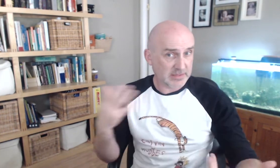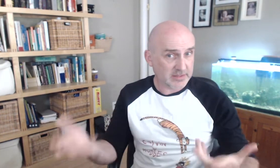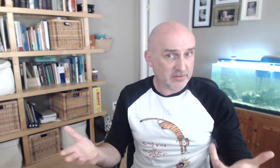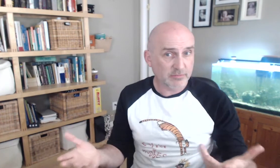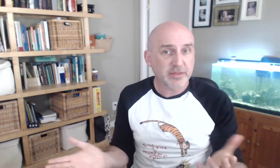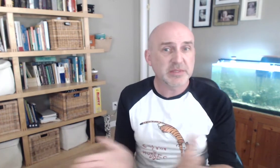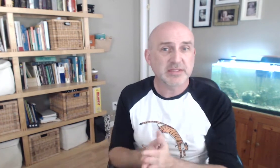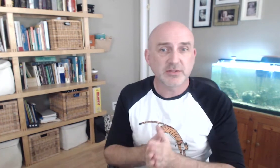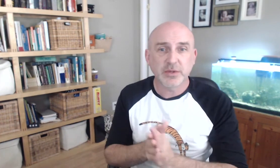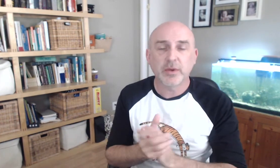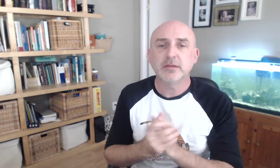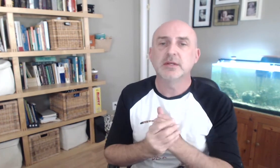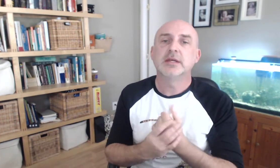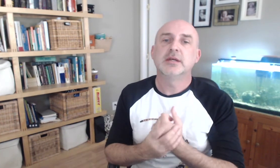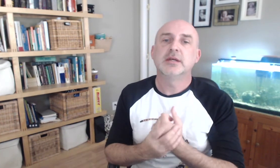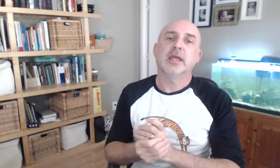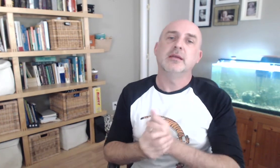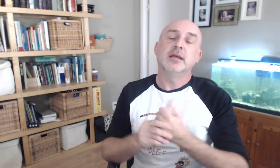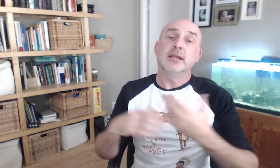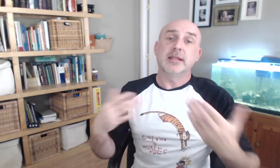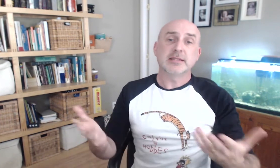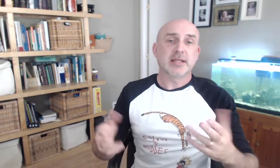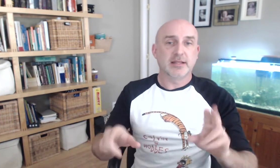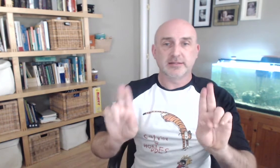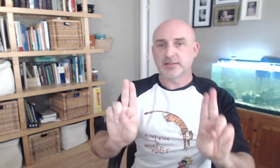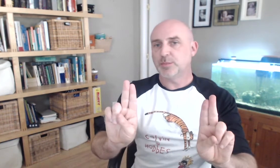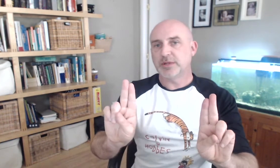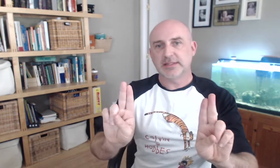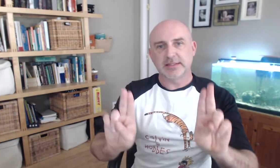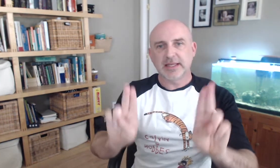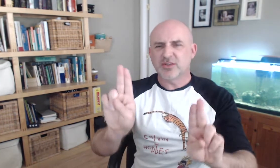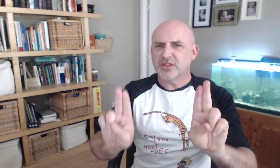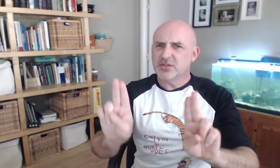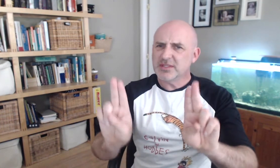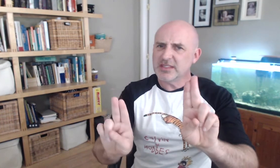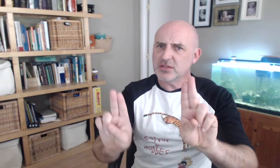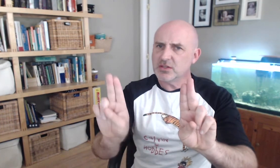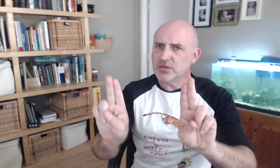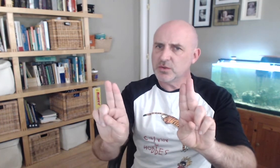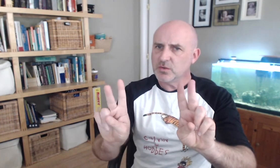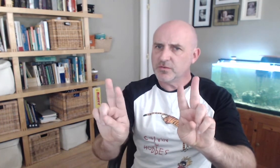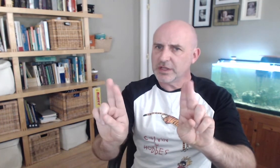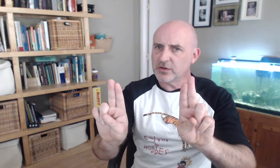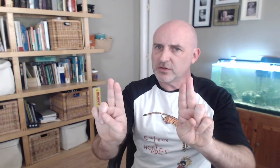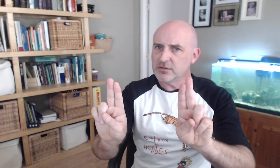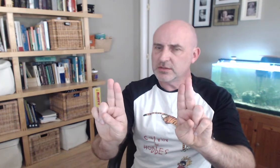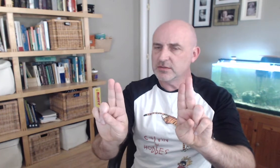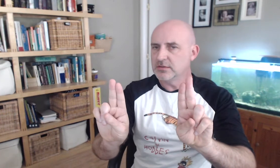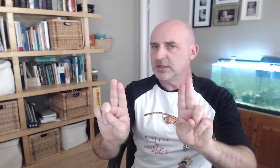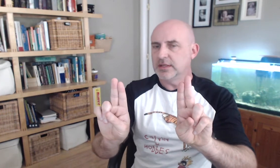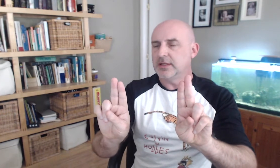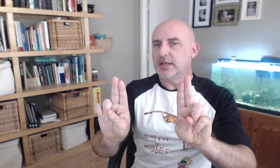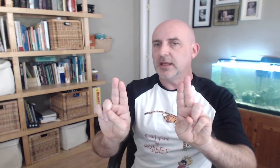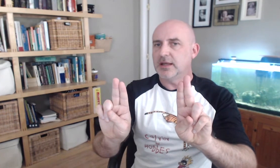still with me, still doing well? Okay, next sign is super easy. Again, you're going to use these two fingers,